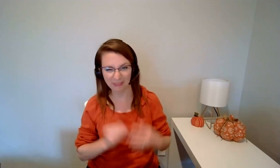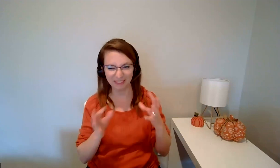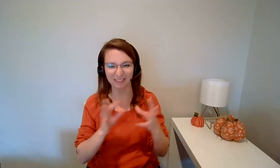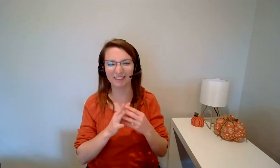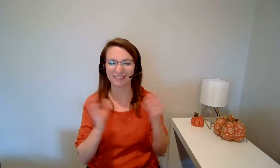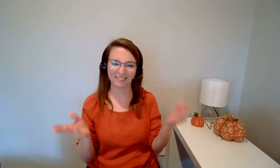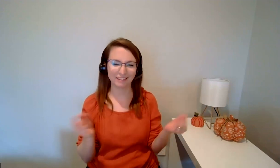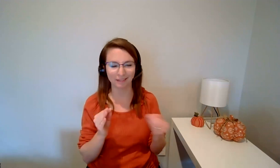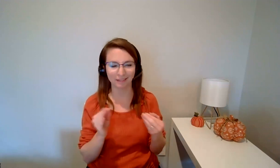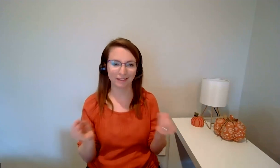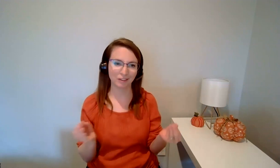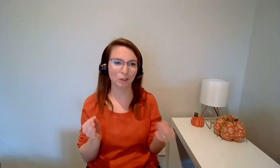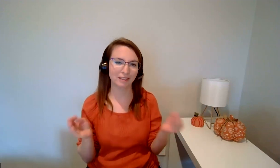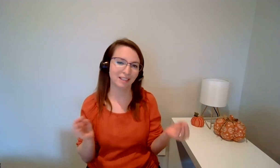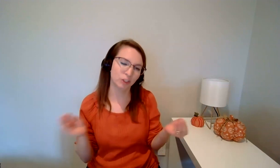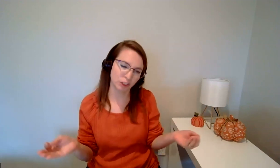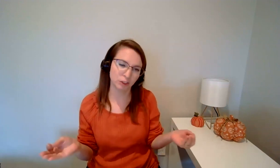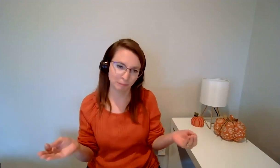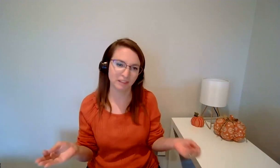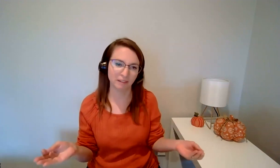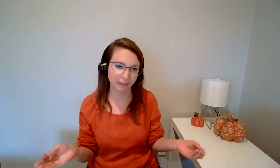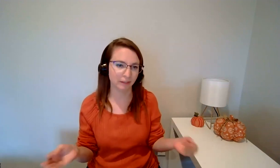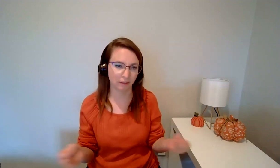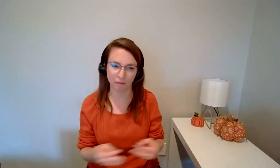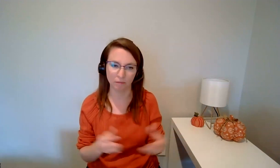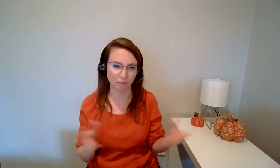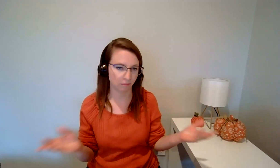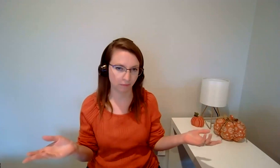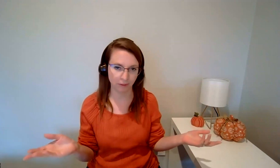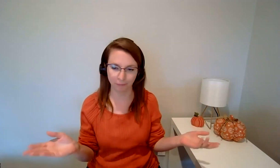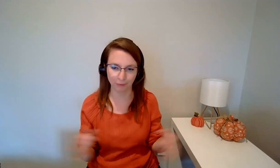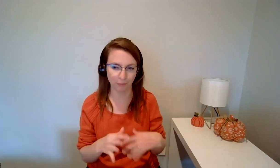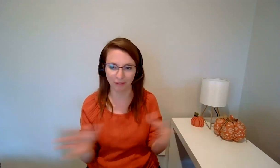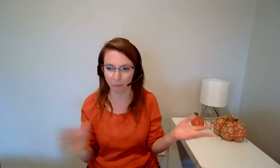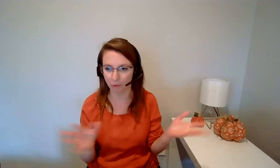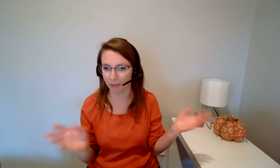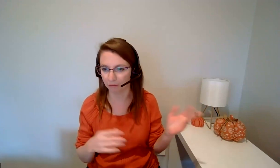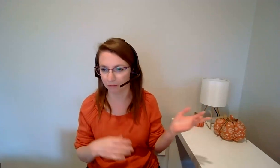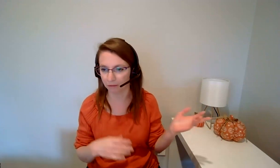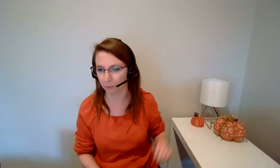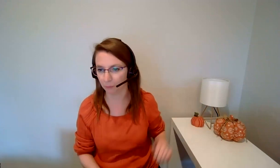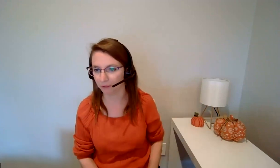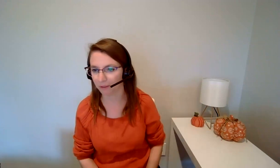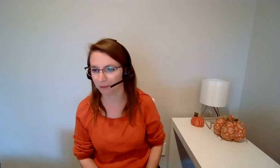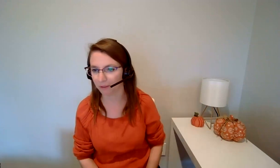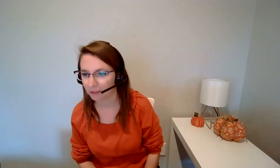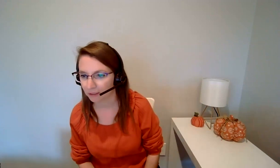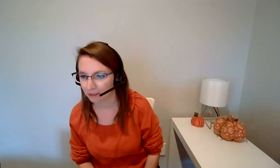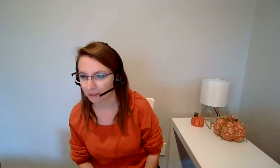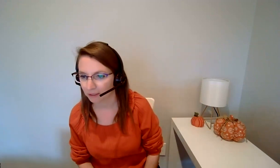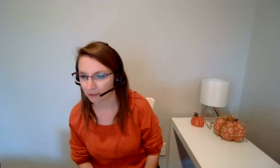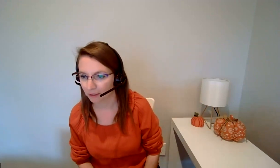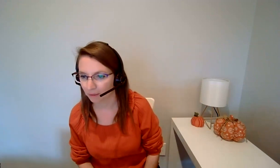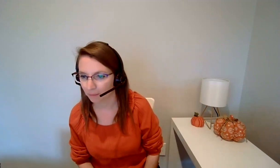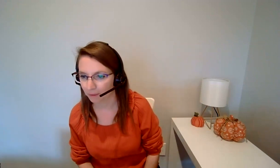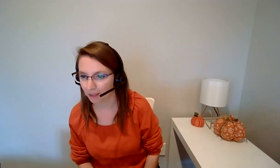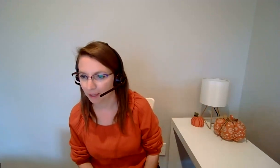It might be, there's no, it's not gender specific. So you put whatever pronouns if you want. Okay.